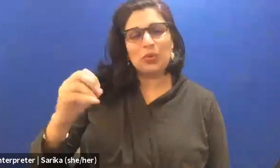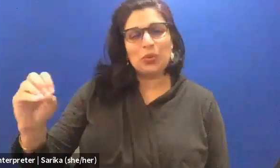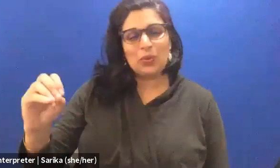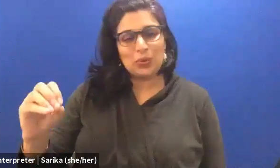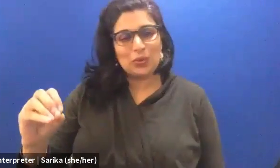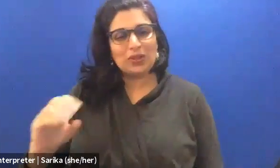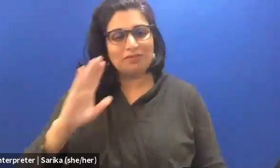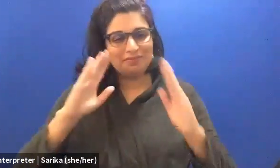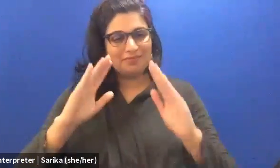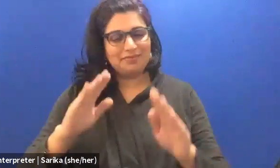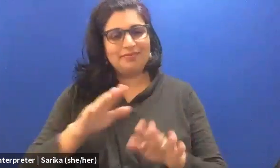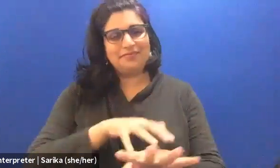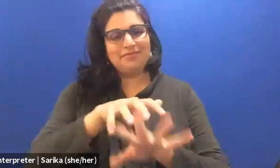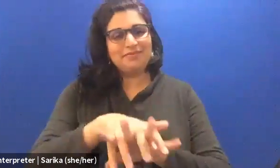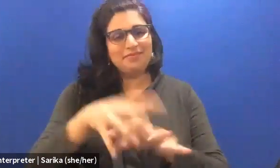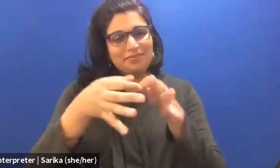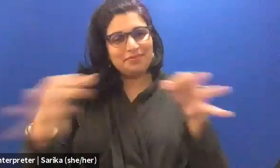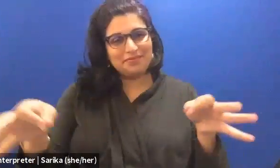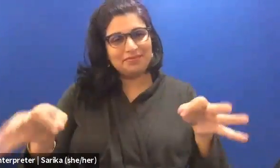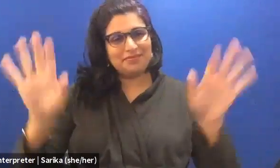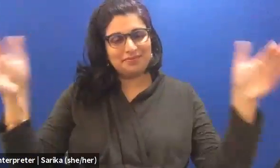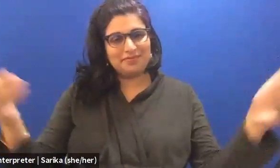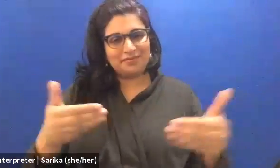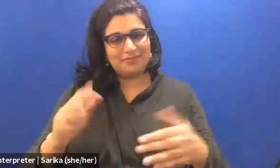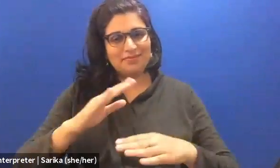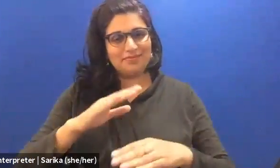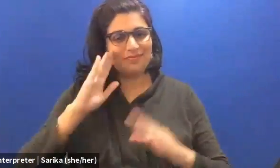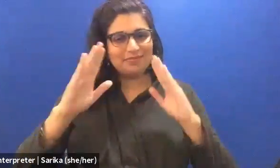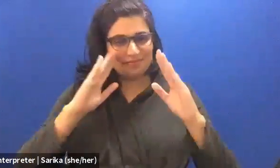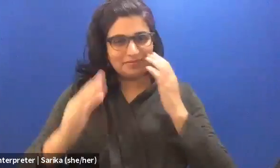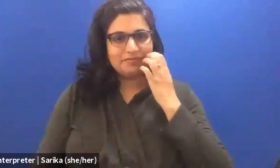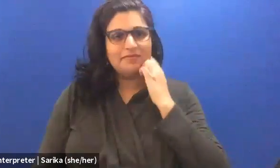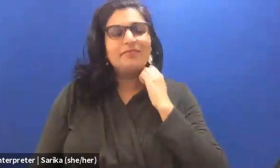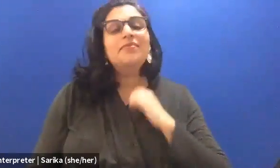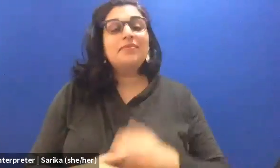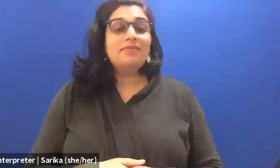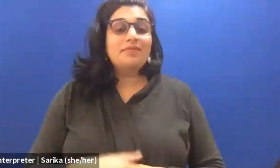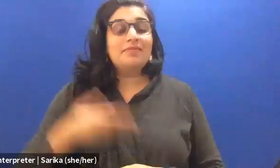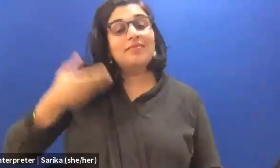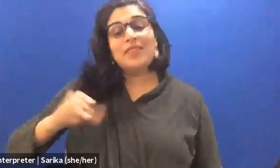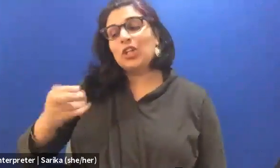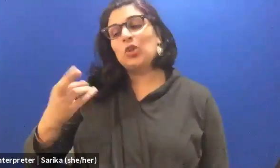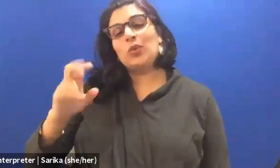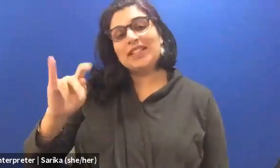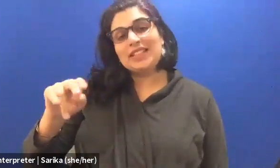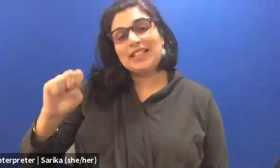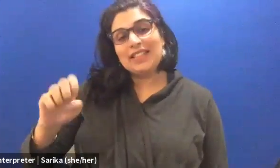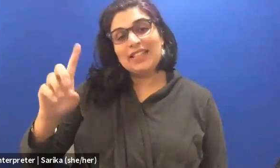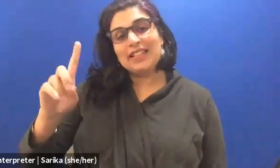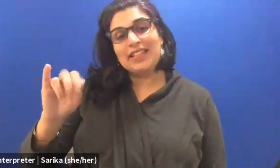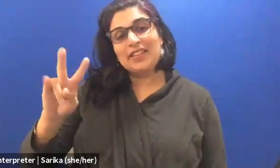Kindigo, Magizian Dodame, Gawa Babaganika Gishkonigan in Donjiba. I'm Christine Davidson in English.